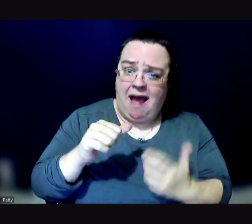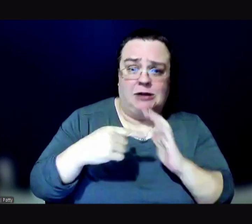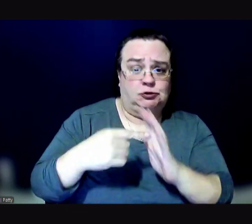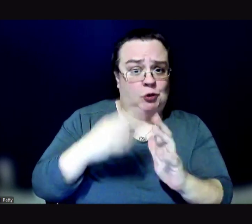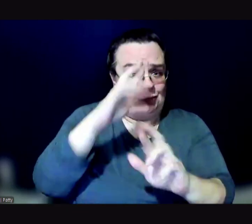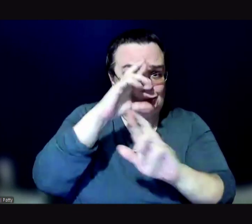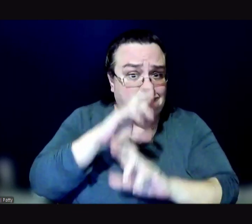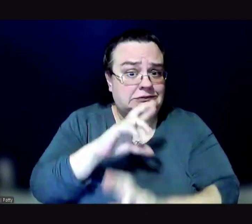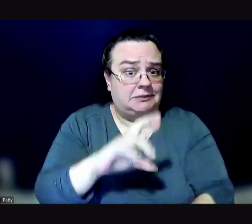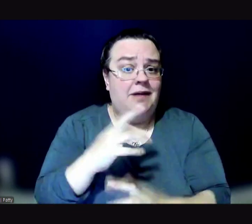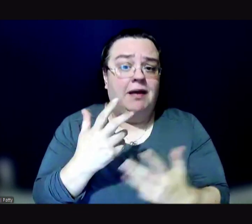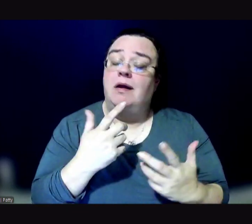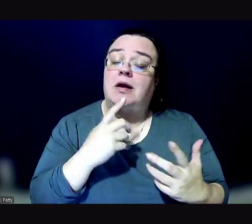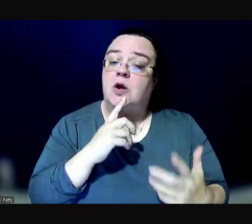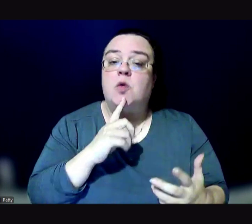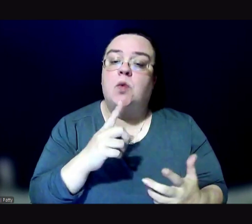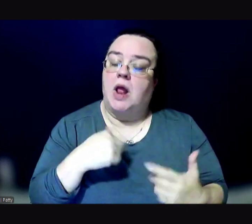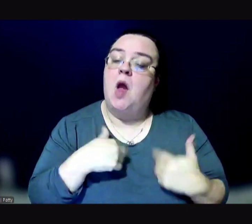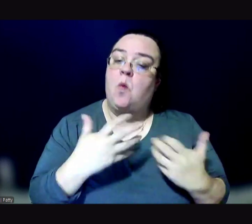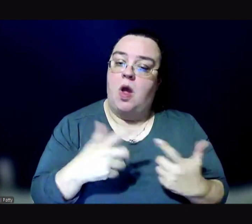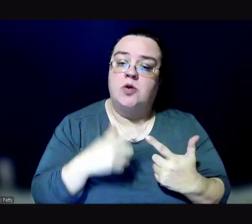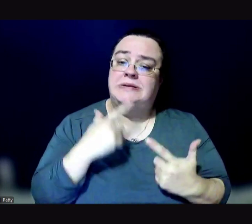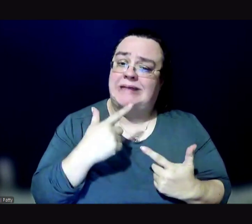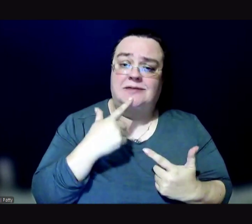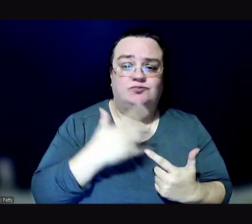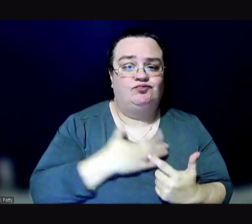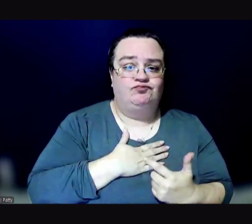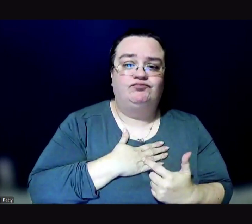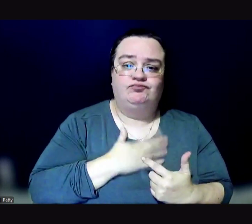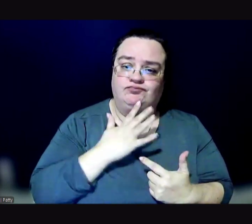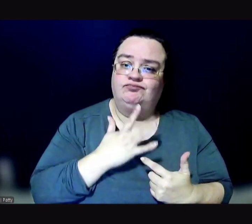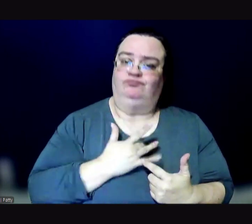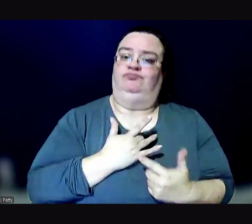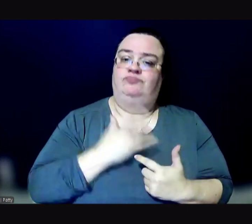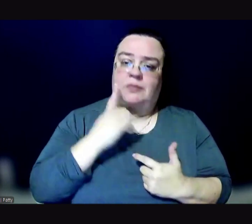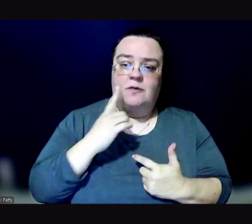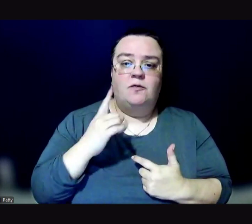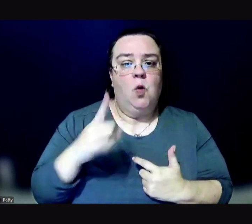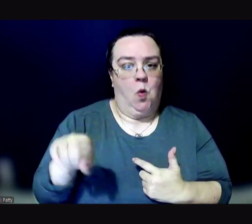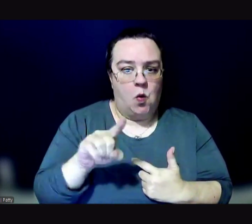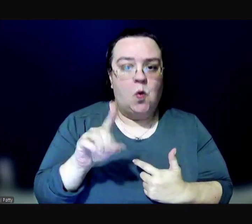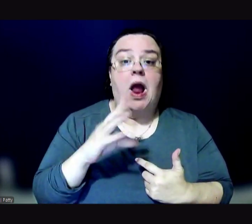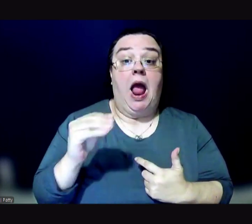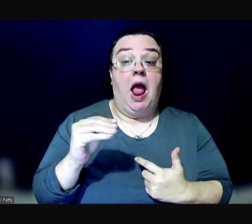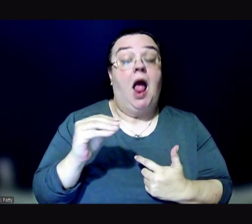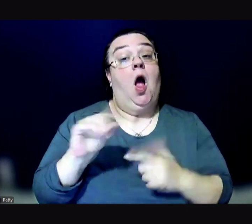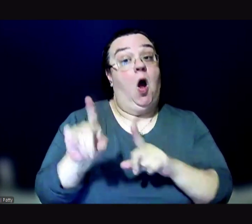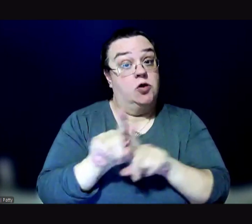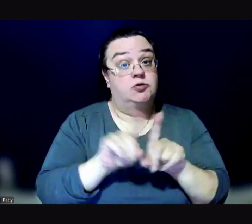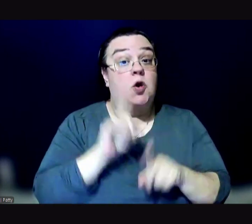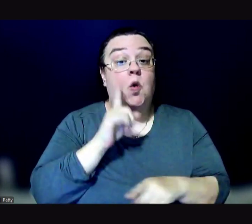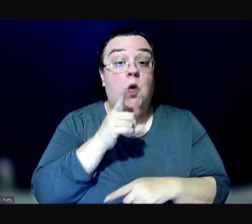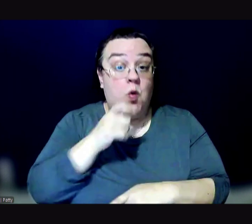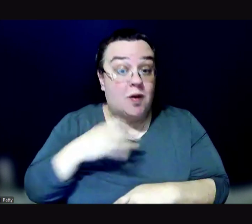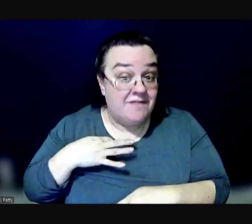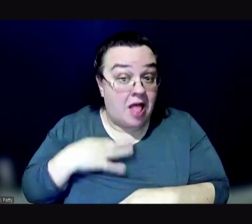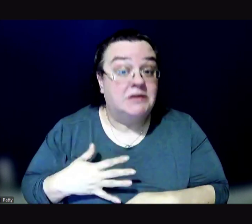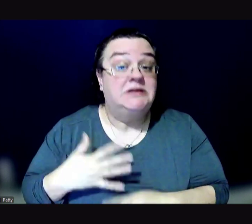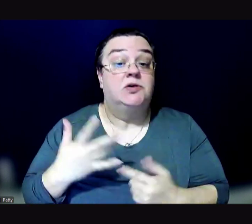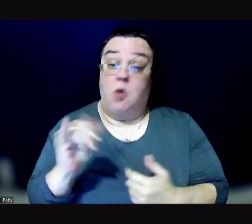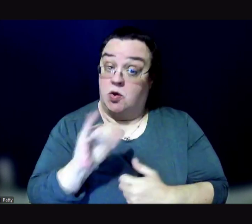So I just want to say that I do feel for all of you and all of our volunteers who were in here that day, and for our staff as well.